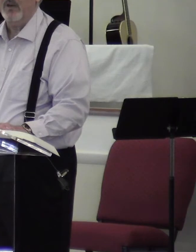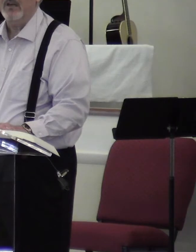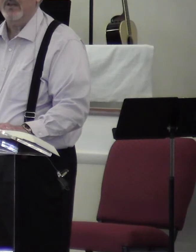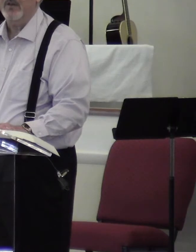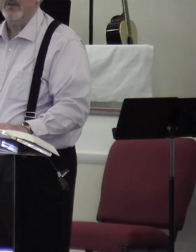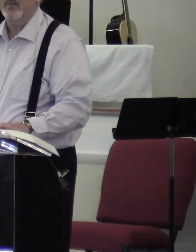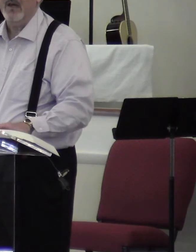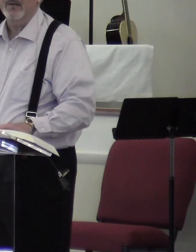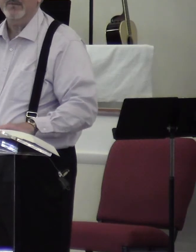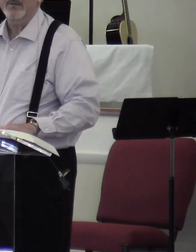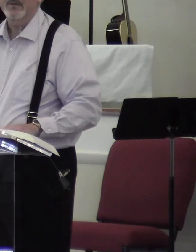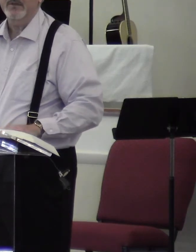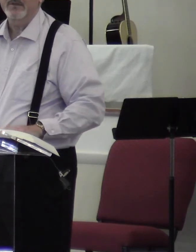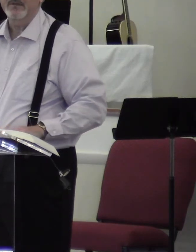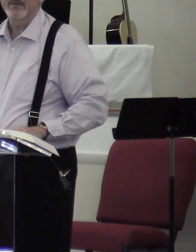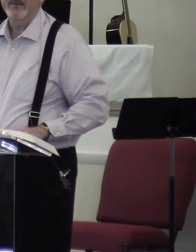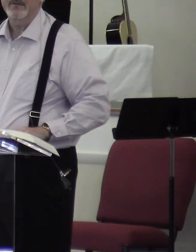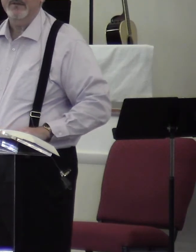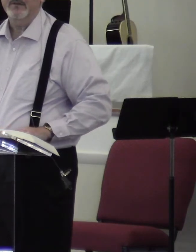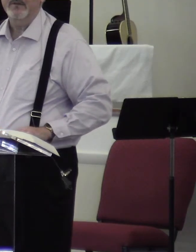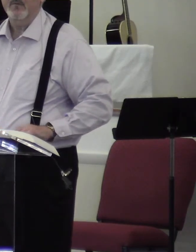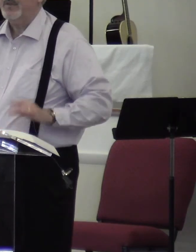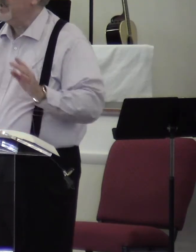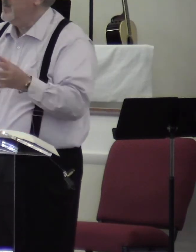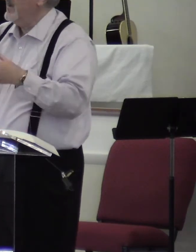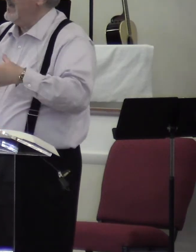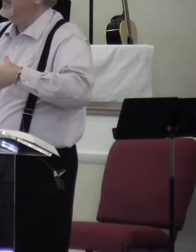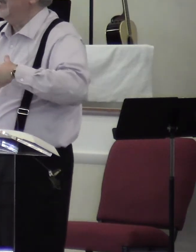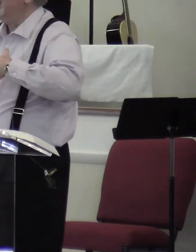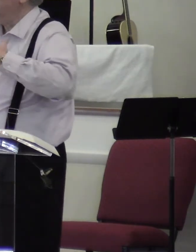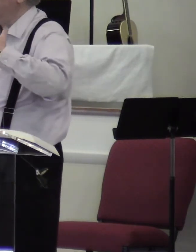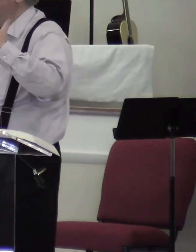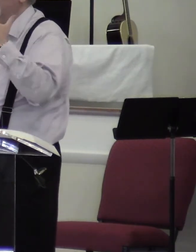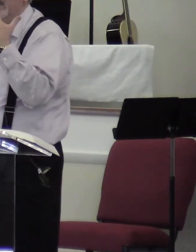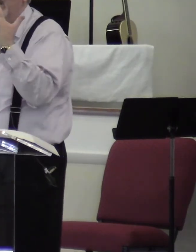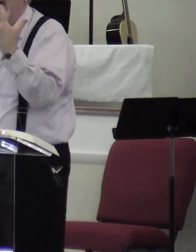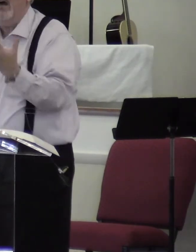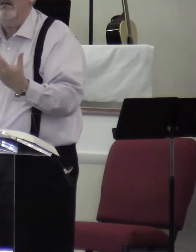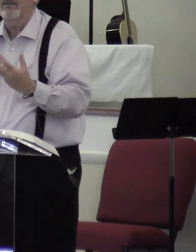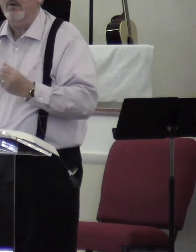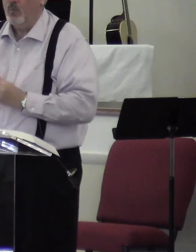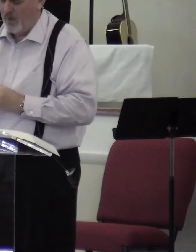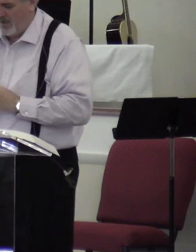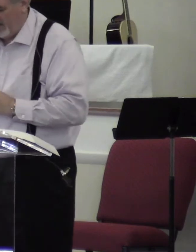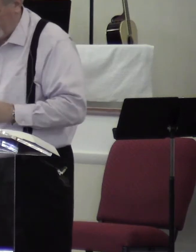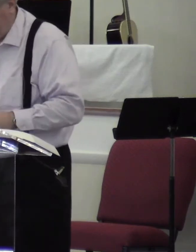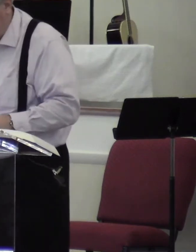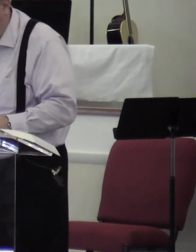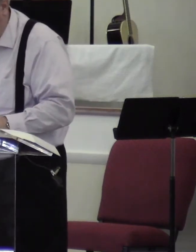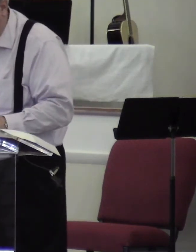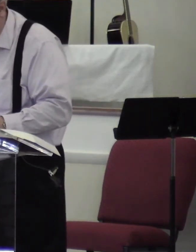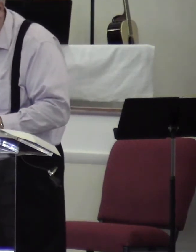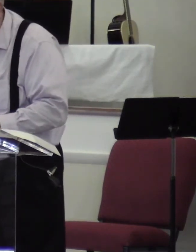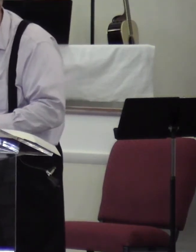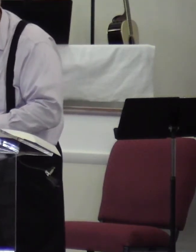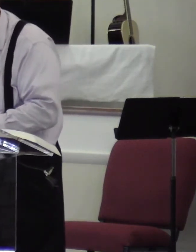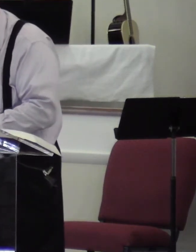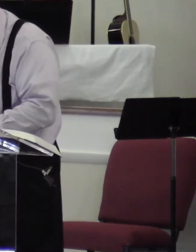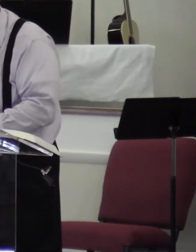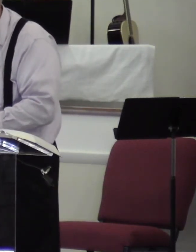the way we treat each other sometimes? But the Spirit gives us the ability to love one another.